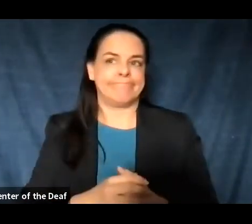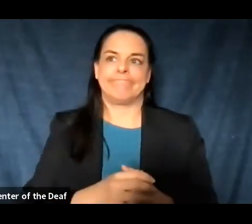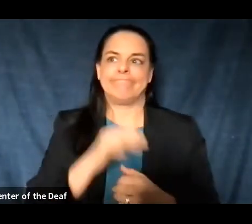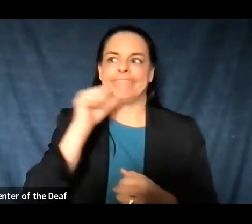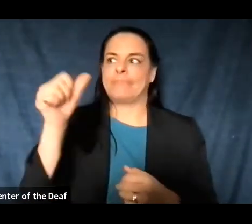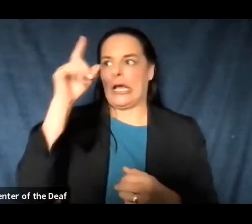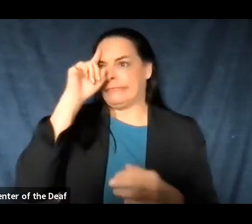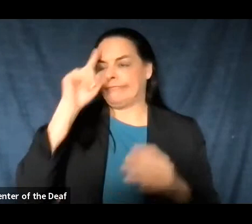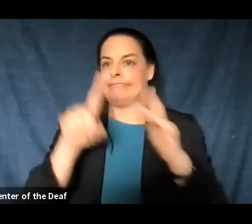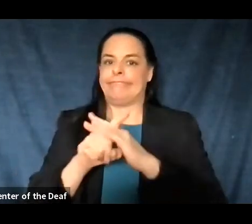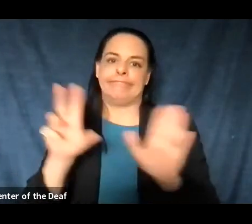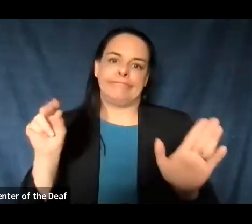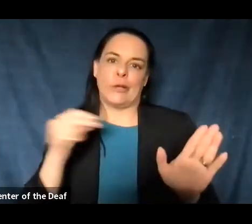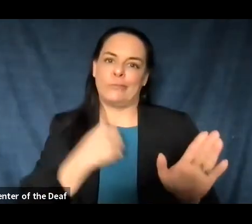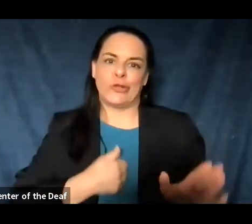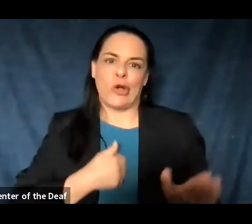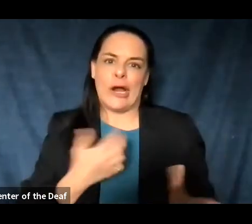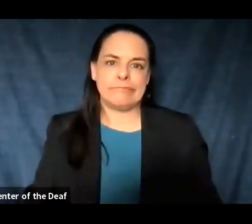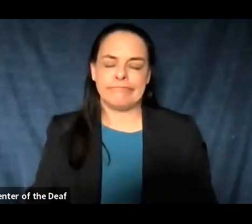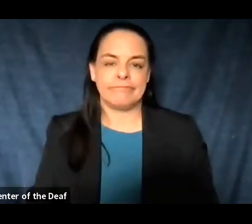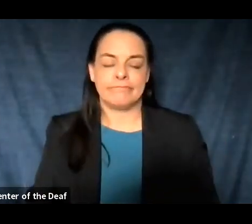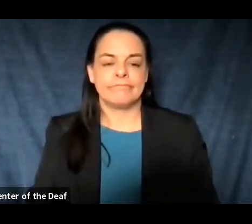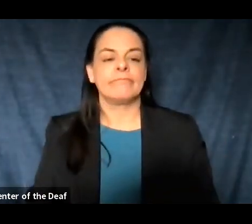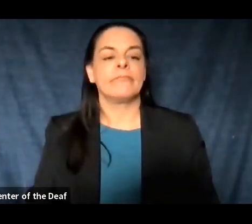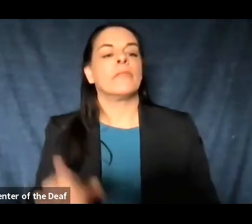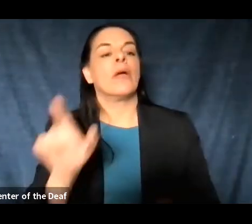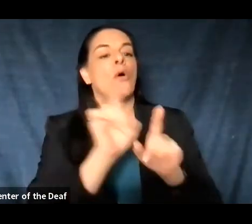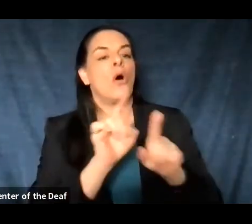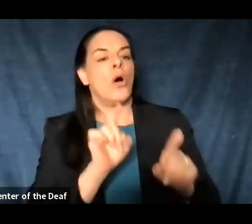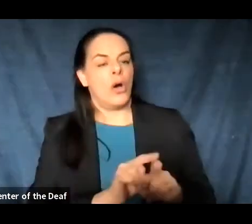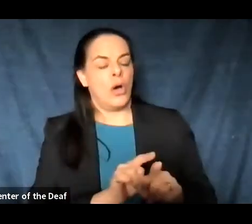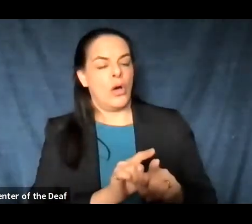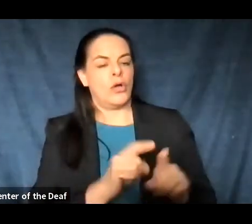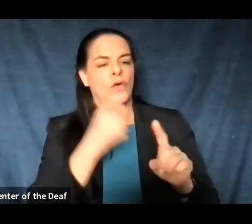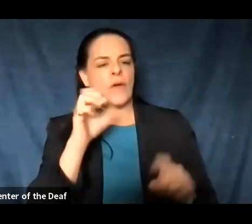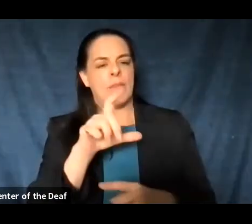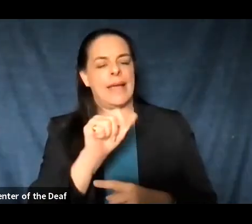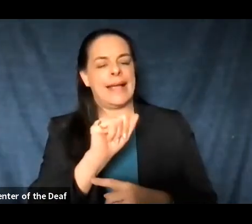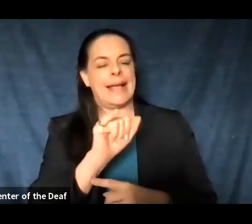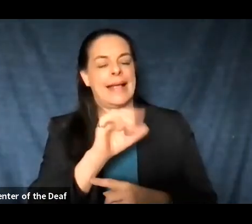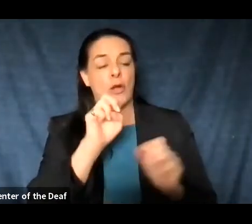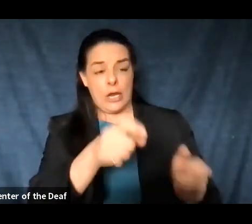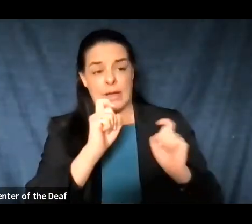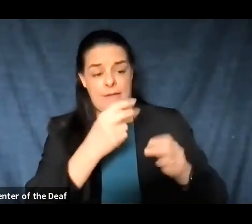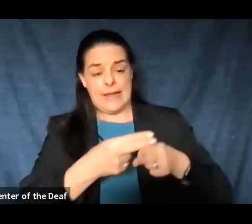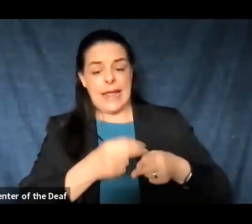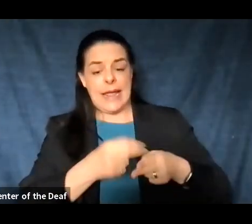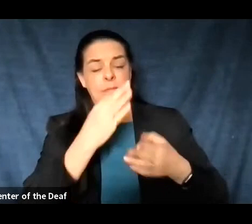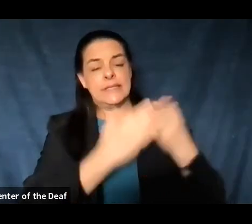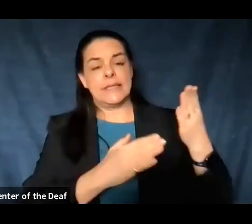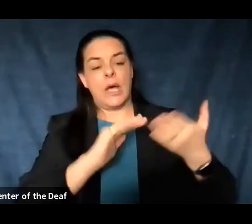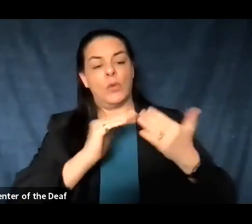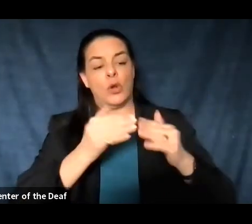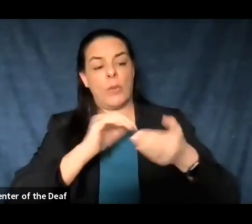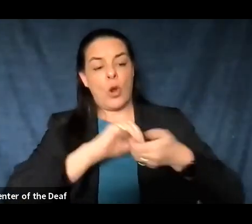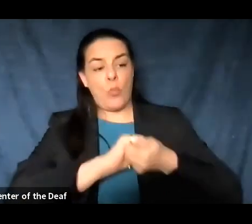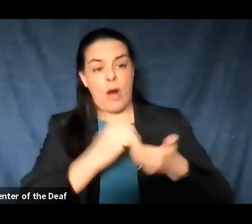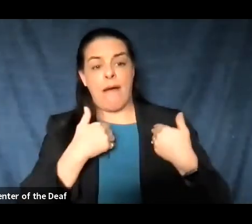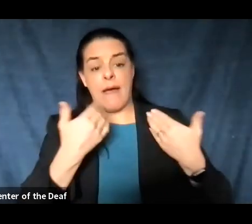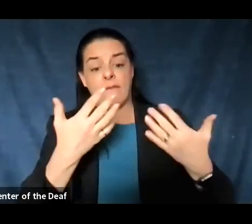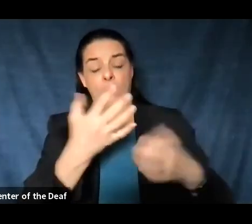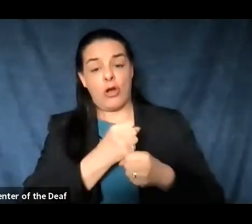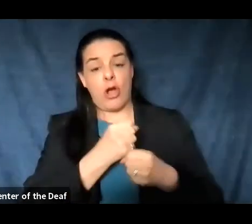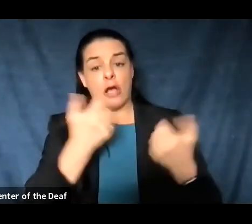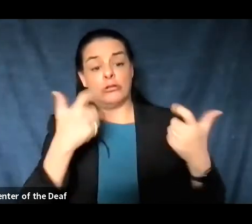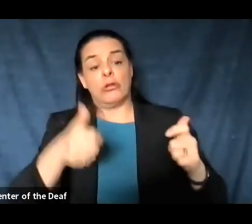head. Sorry, nope. And also from Claire, can you provide the names of some of the community partners that have received the largest